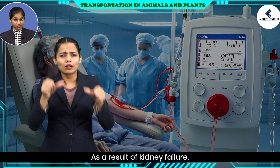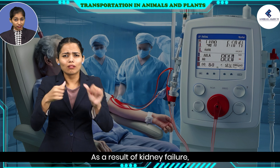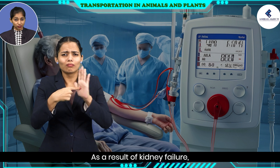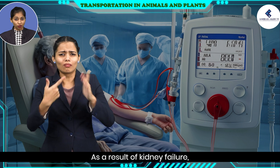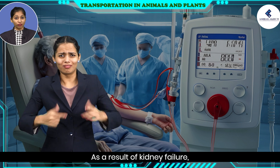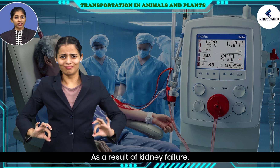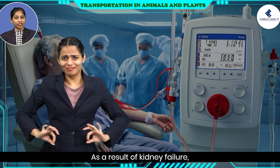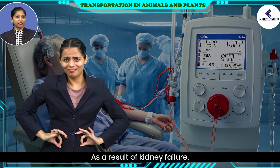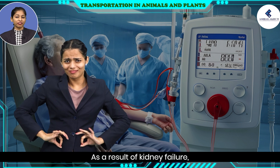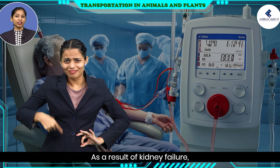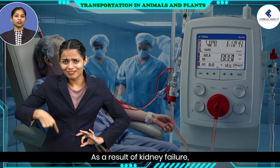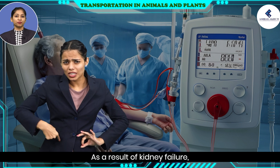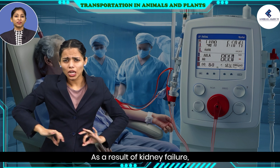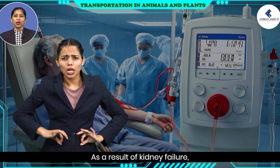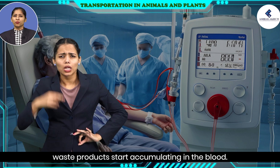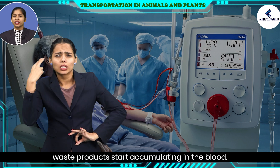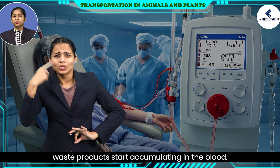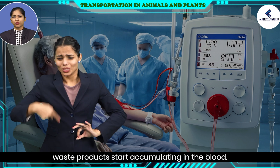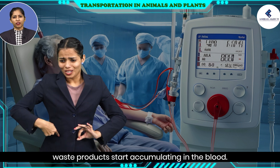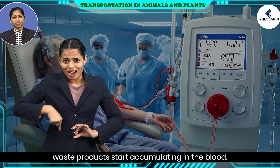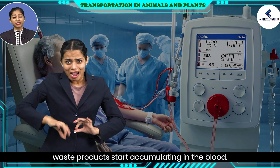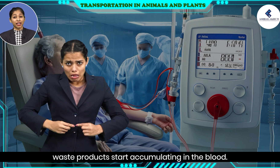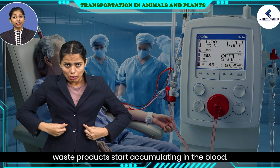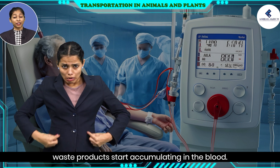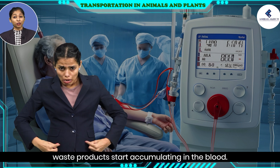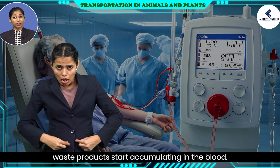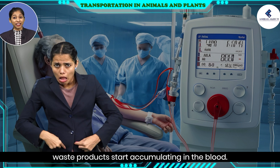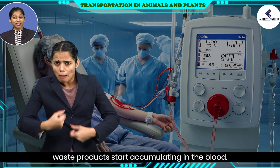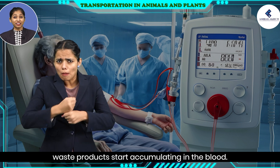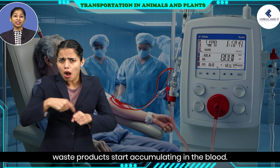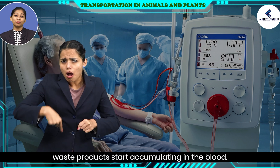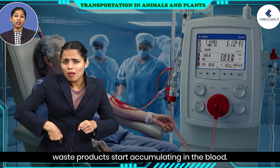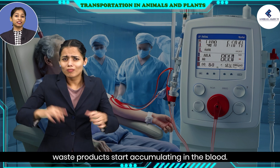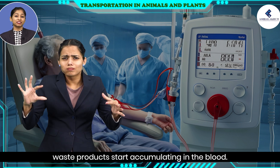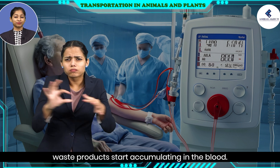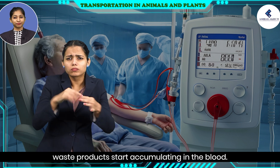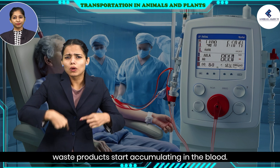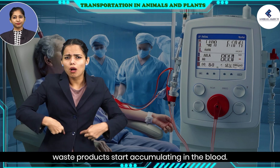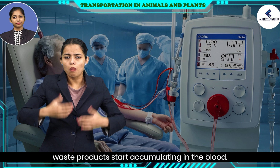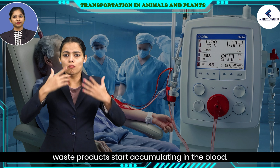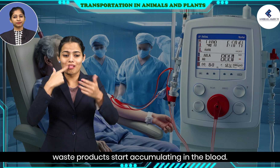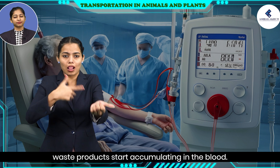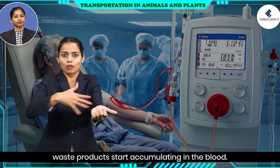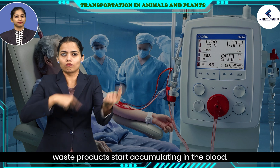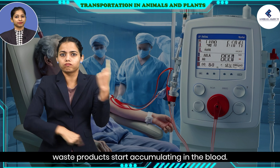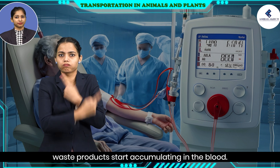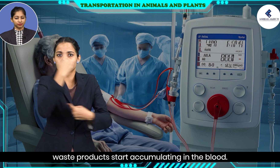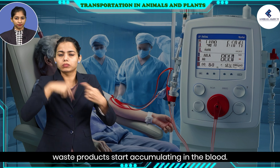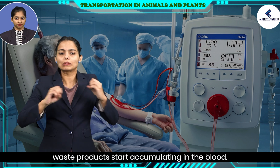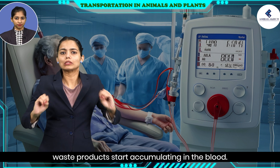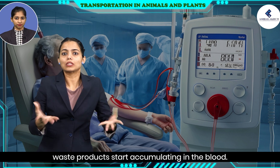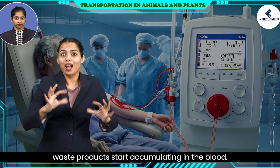As a result of kidney failure, waste products start accumulating in the blood.